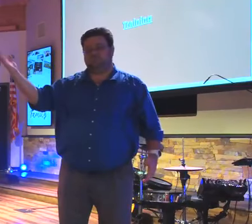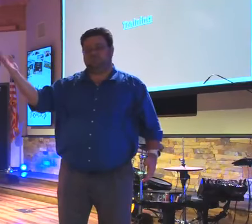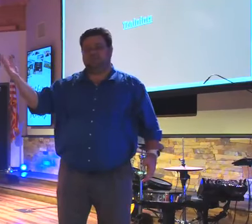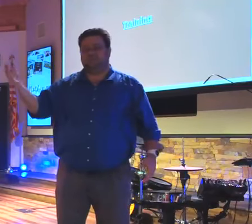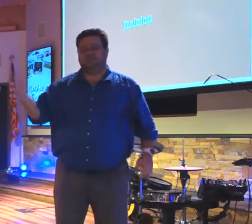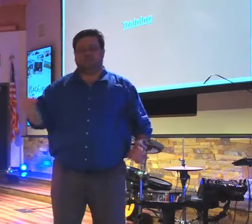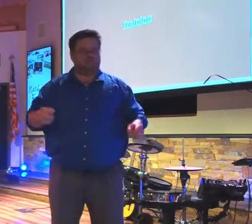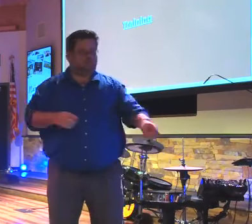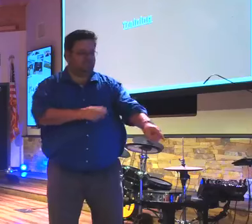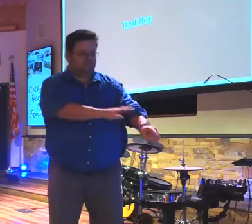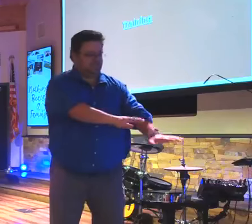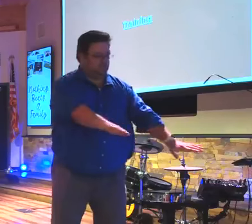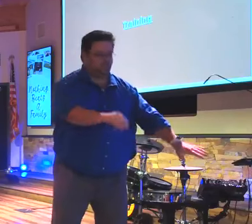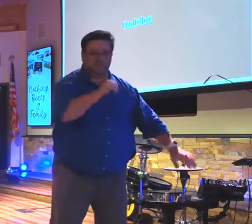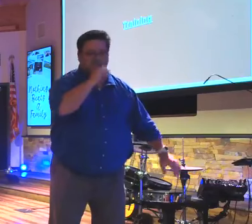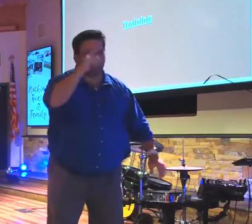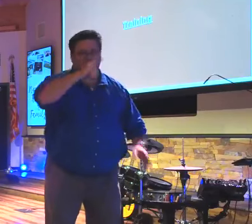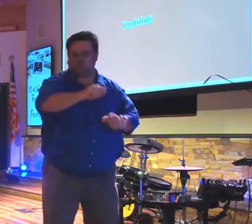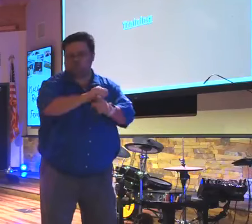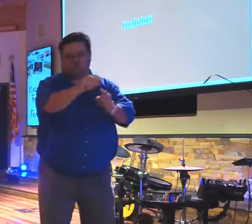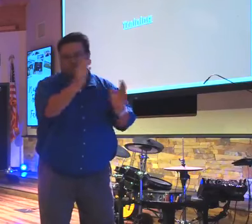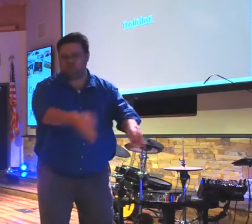Not the other way around.